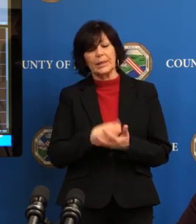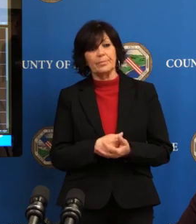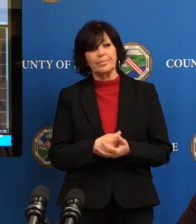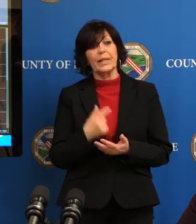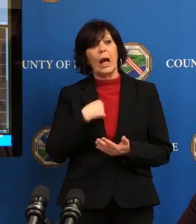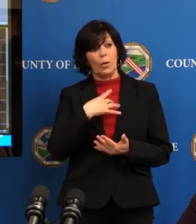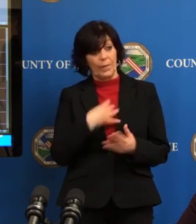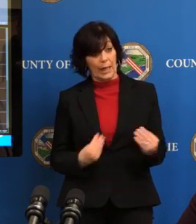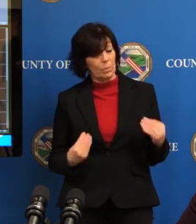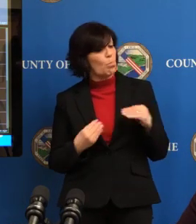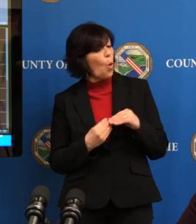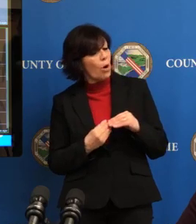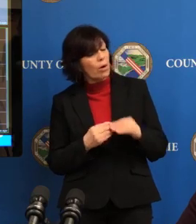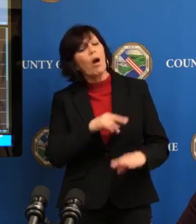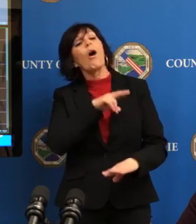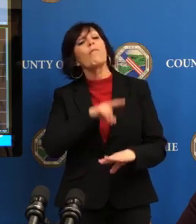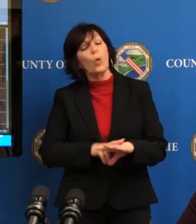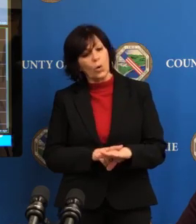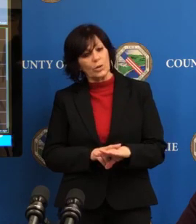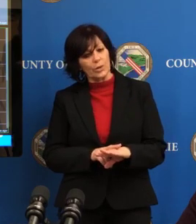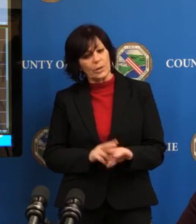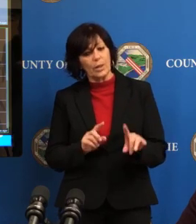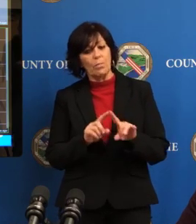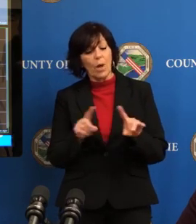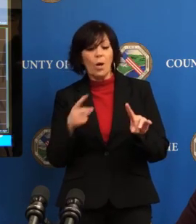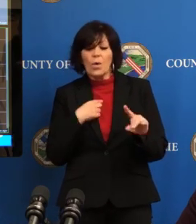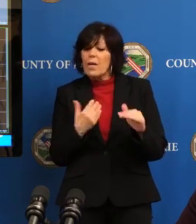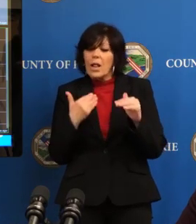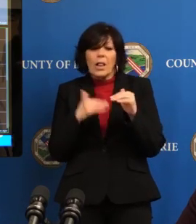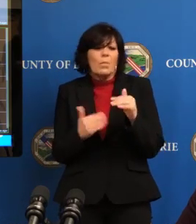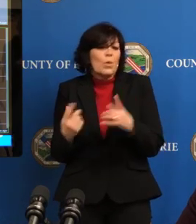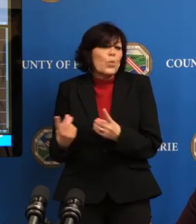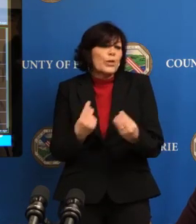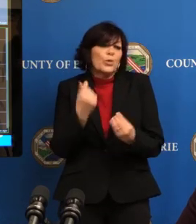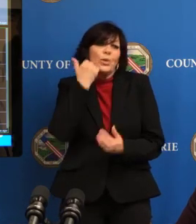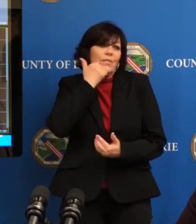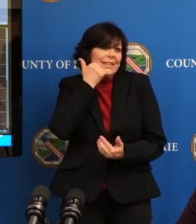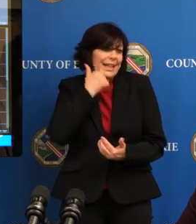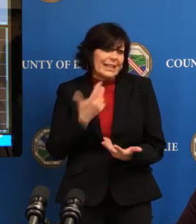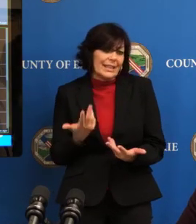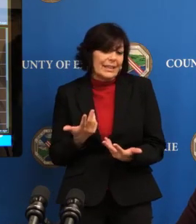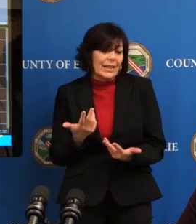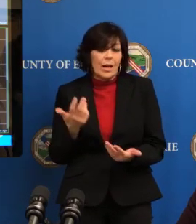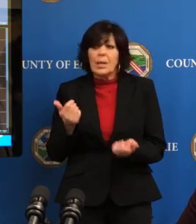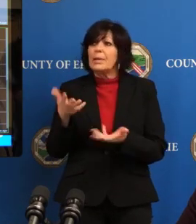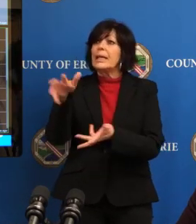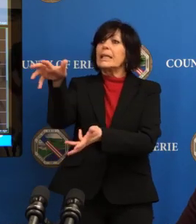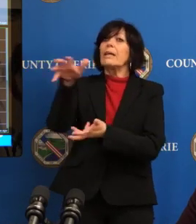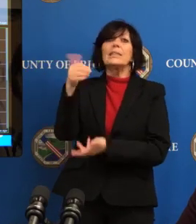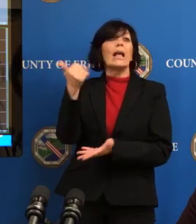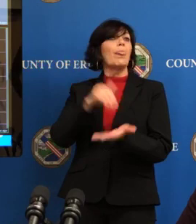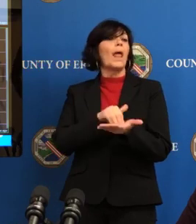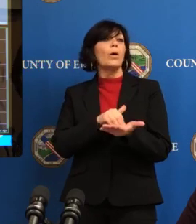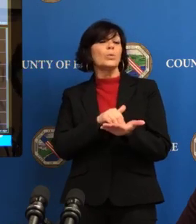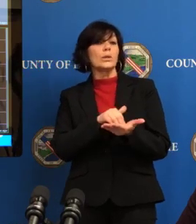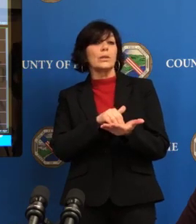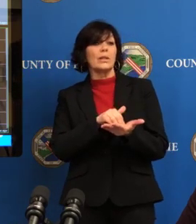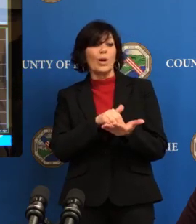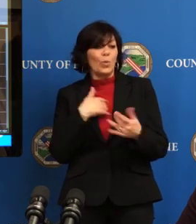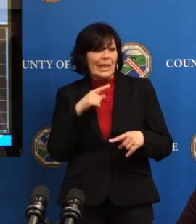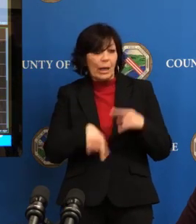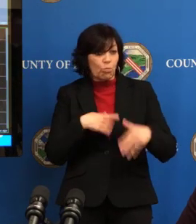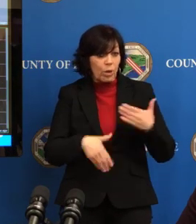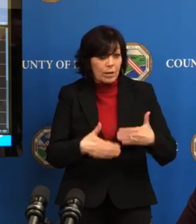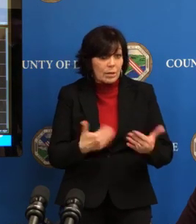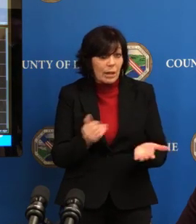have liked more, of course. We also have a limitation on what we can do on a daily basis. They could have given us 10,000 more, and we would not have been